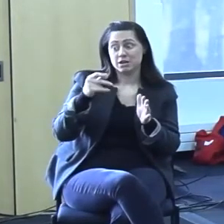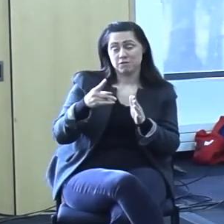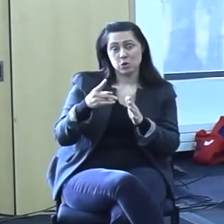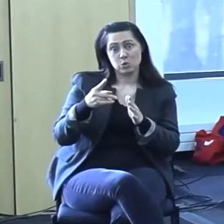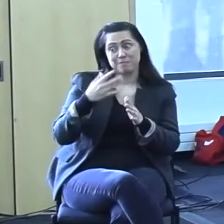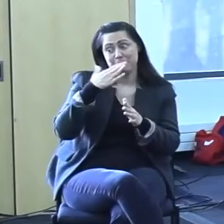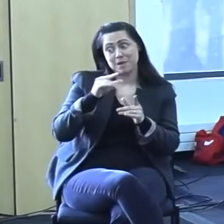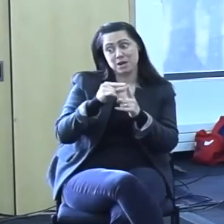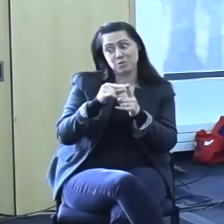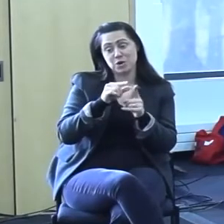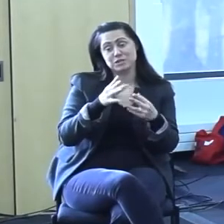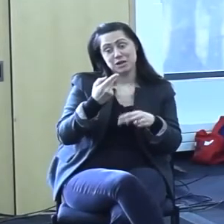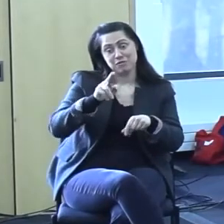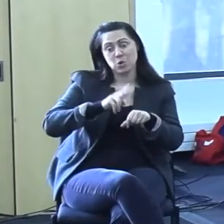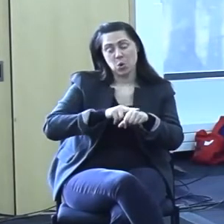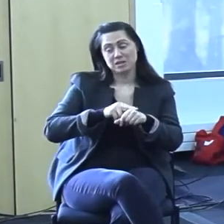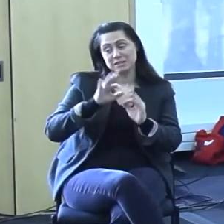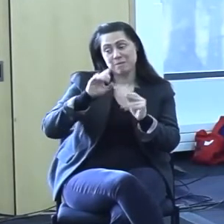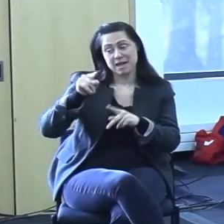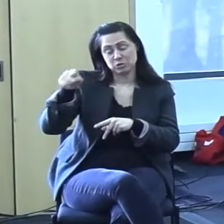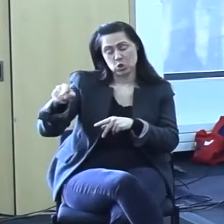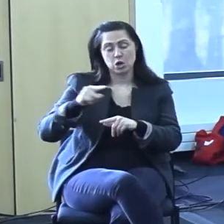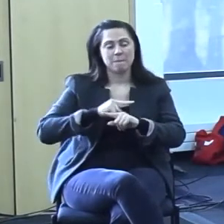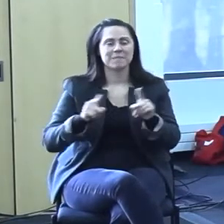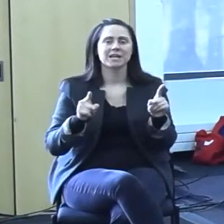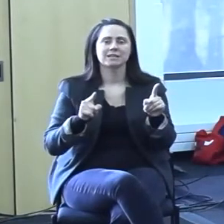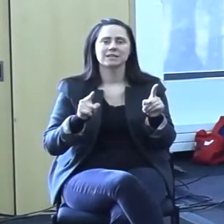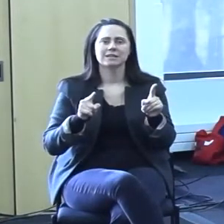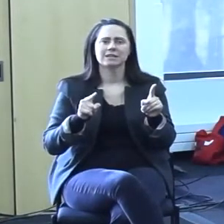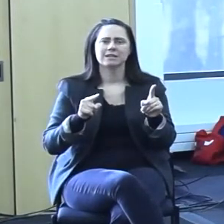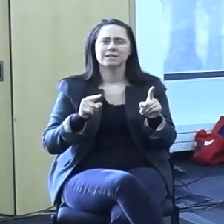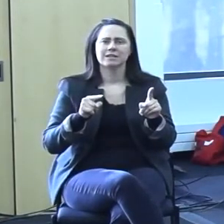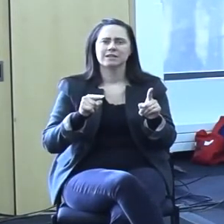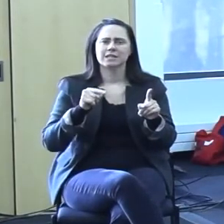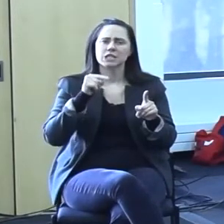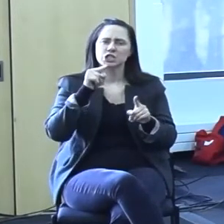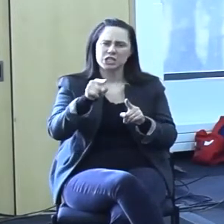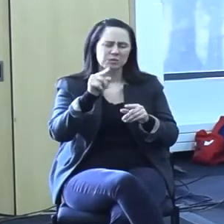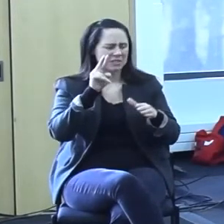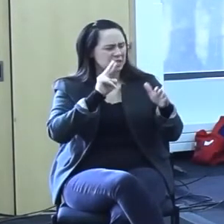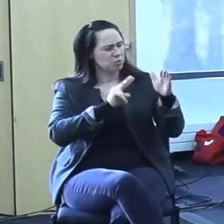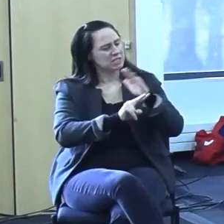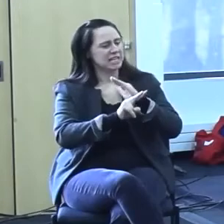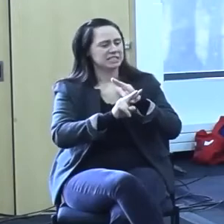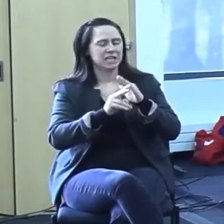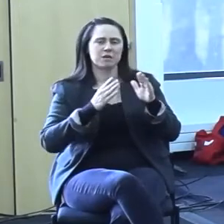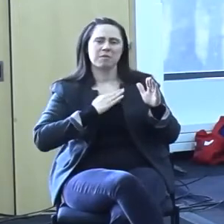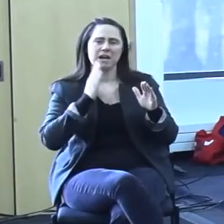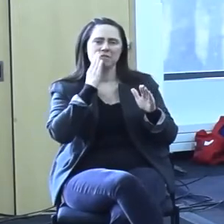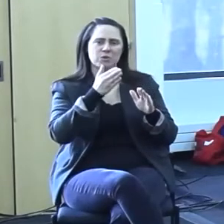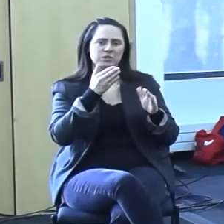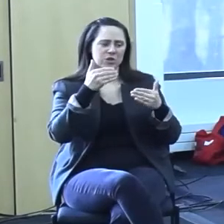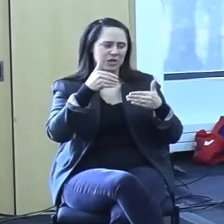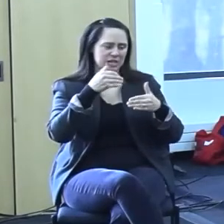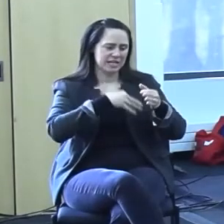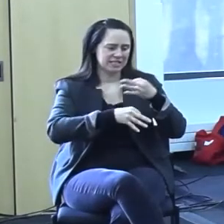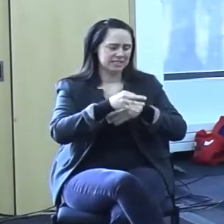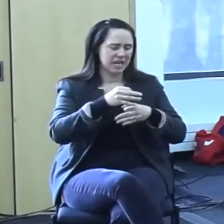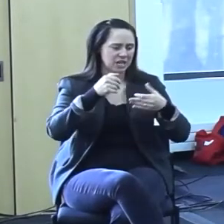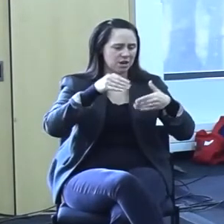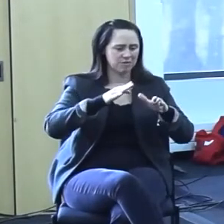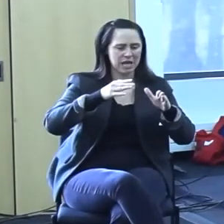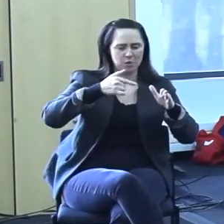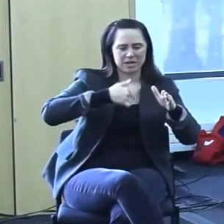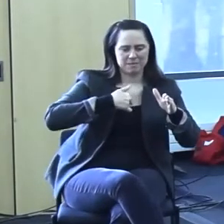but um, she was kind of predicting my future instead of me predicting it